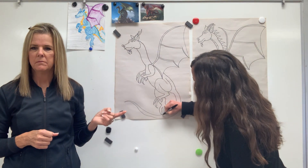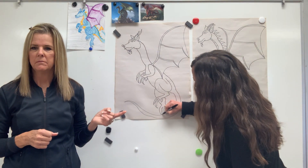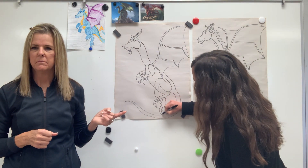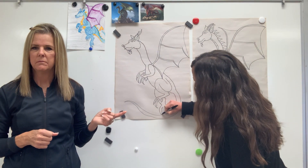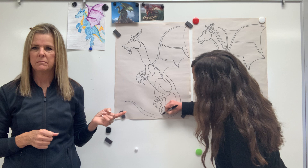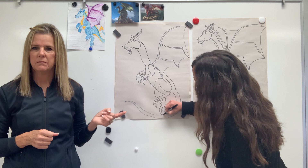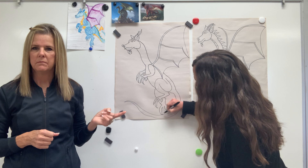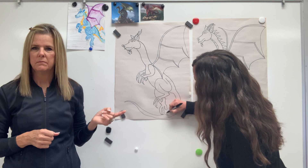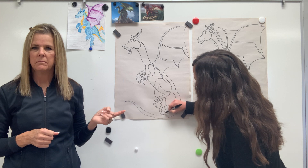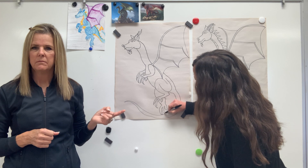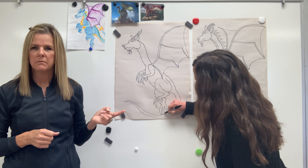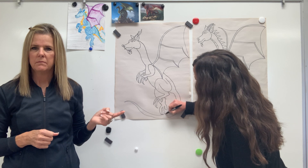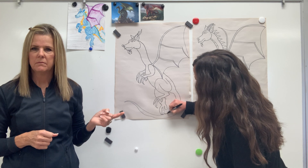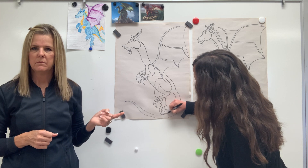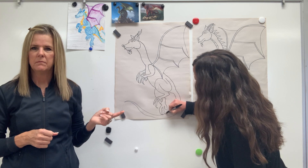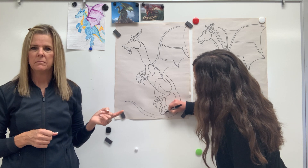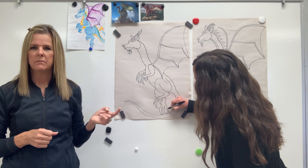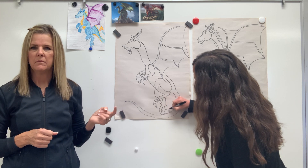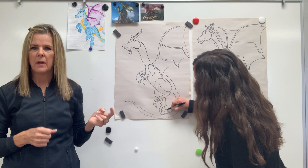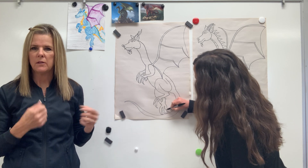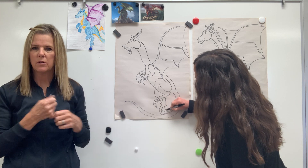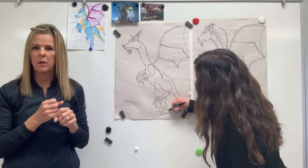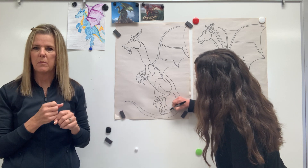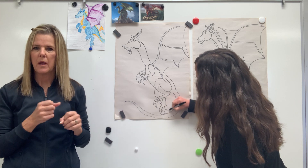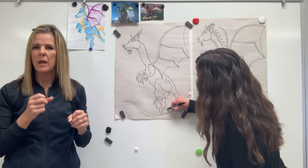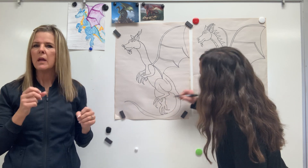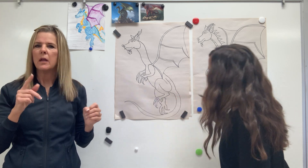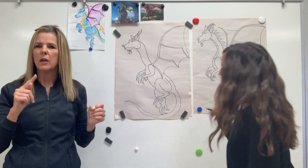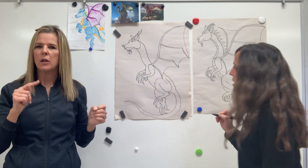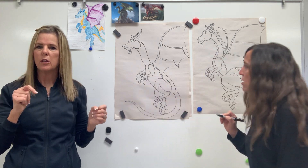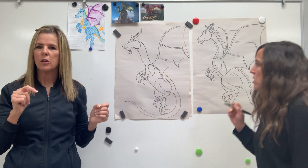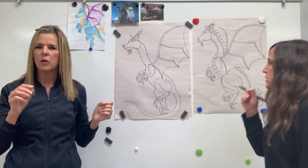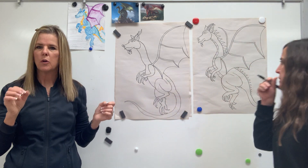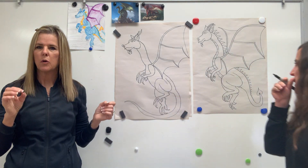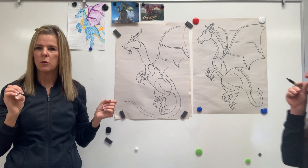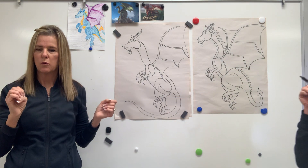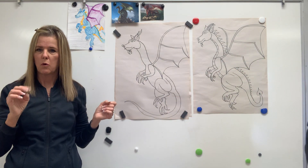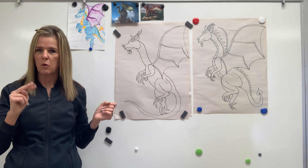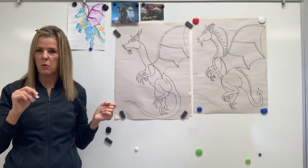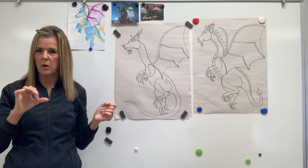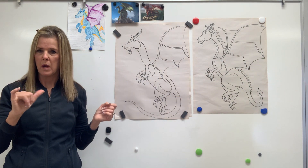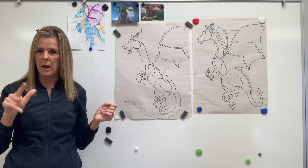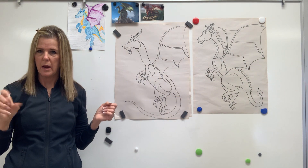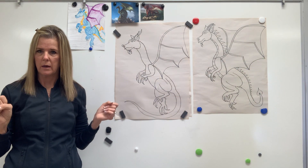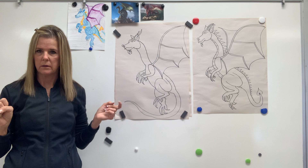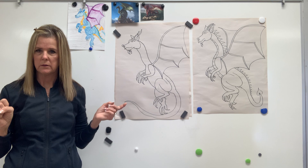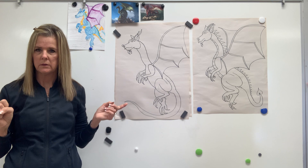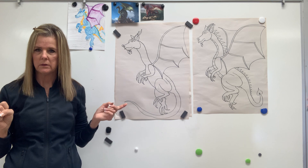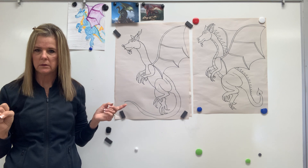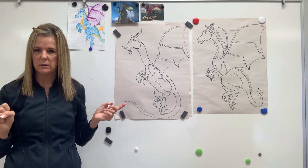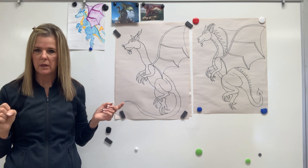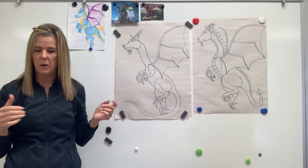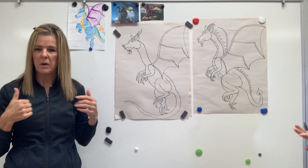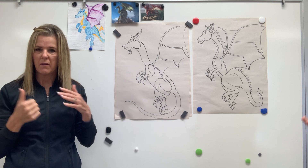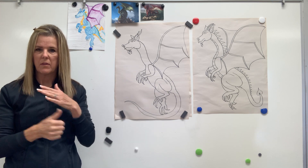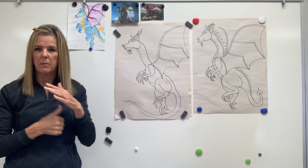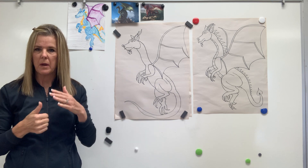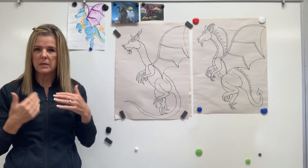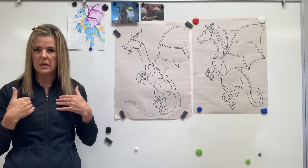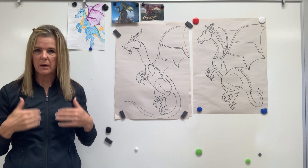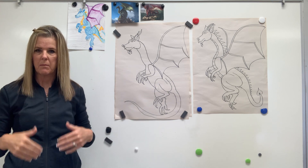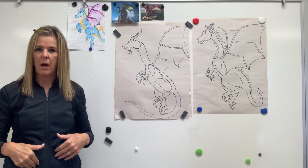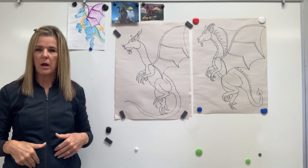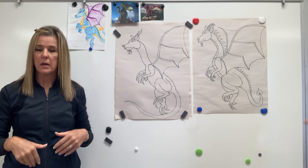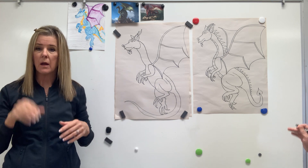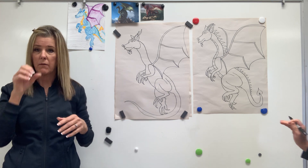touch. And then you can make your toenails, those long creepy toenails. And we've got the basic body of